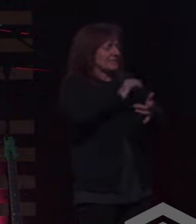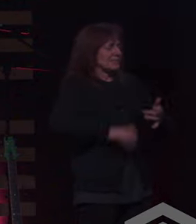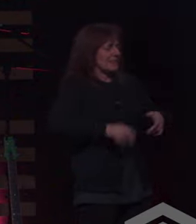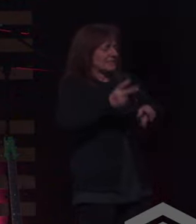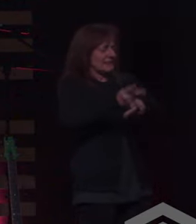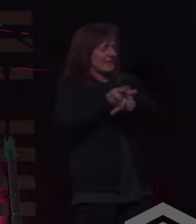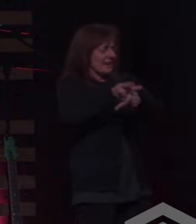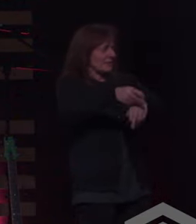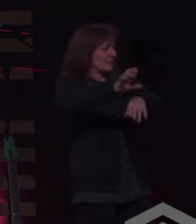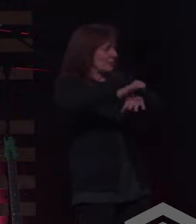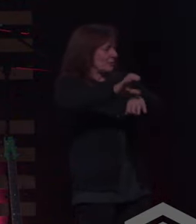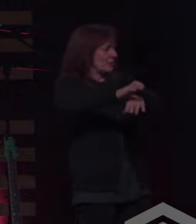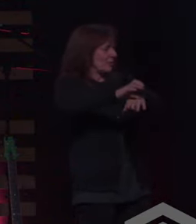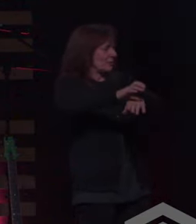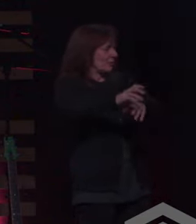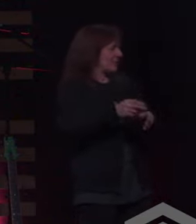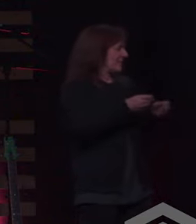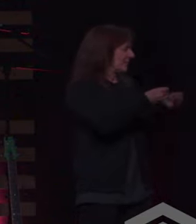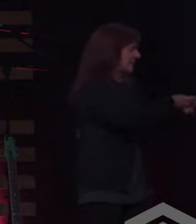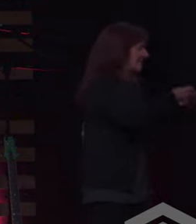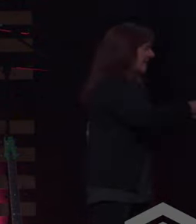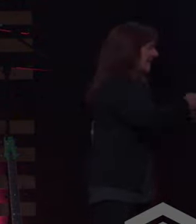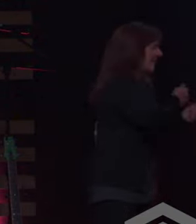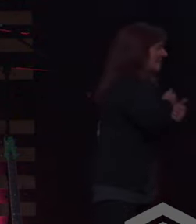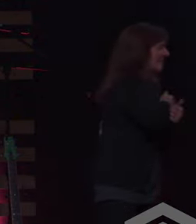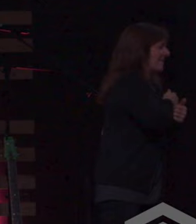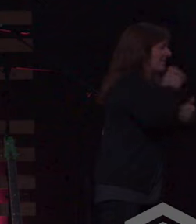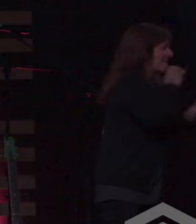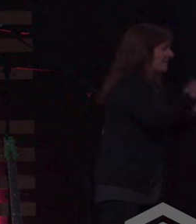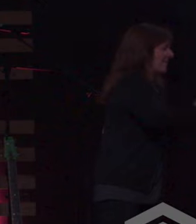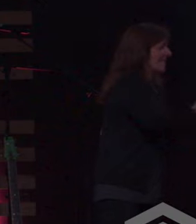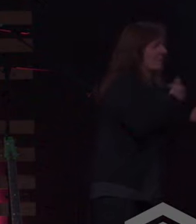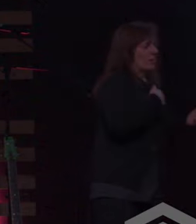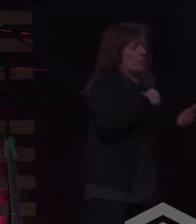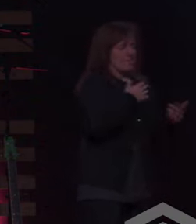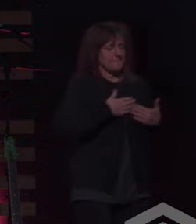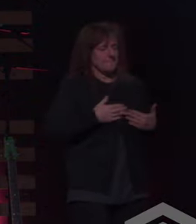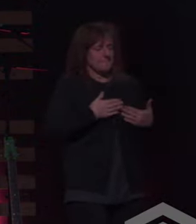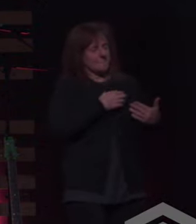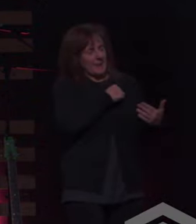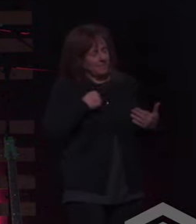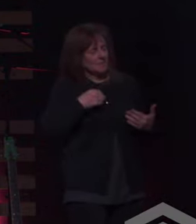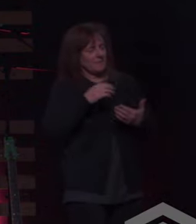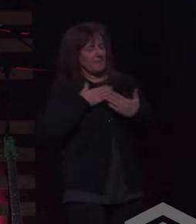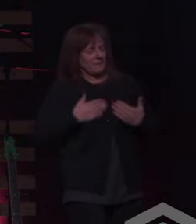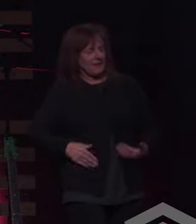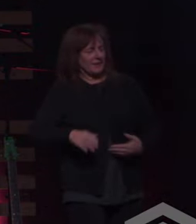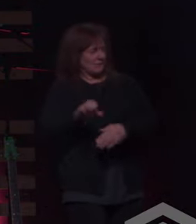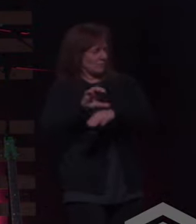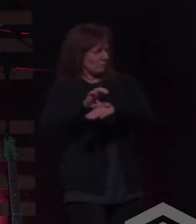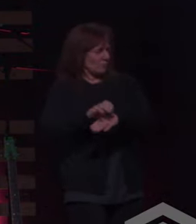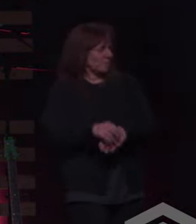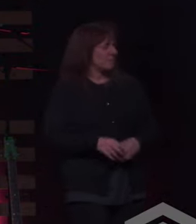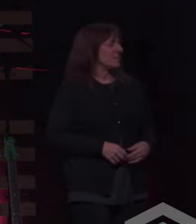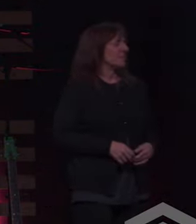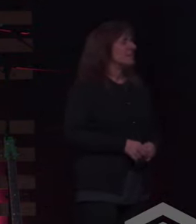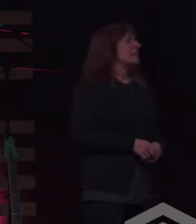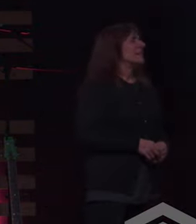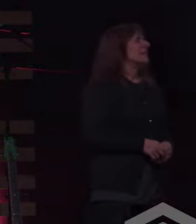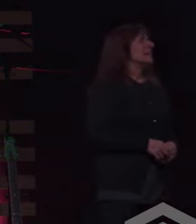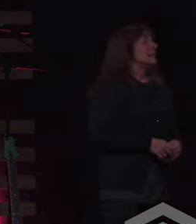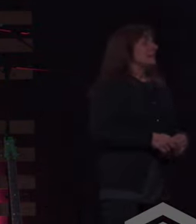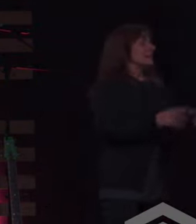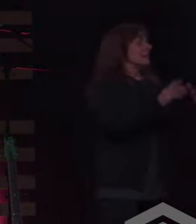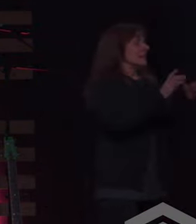the church. And we are members of the body." So this, these scriptures, for